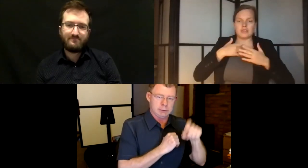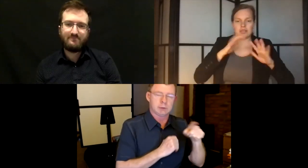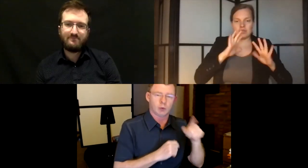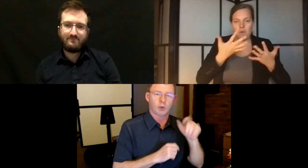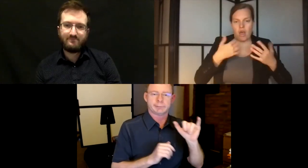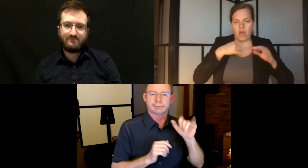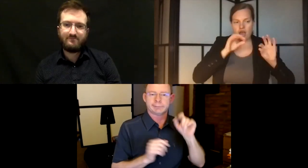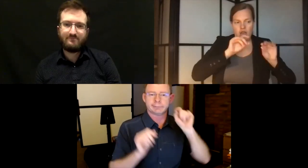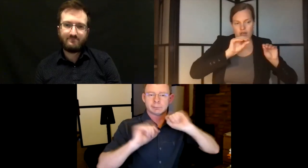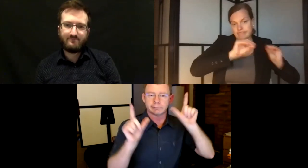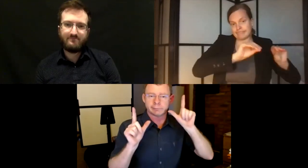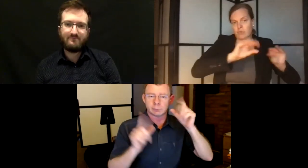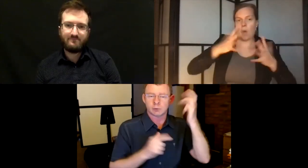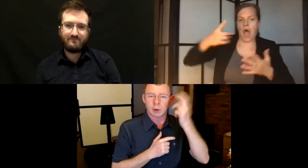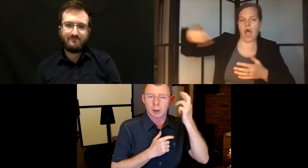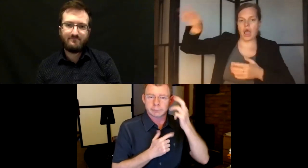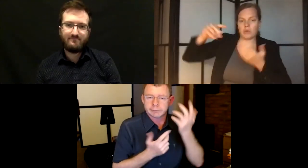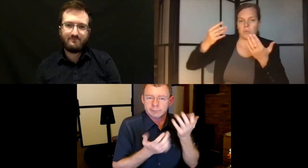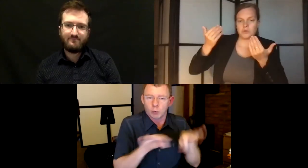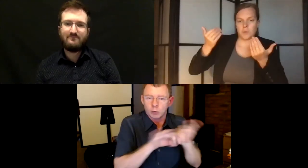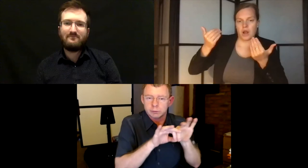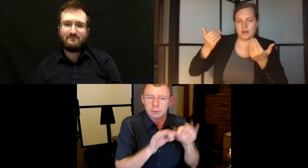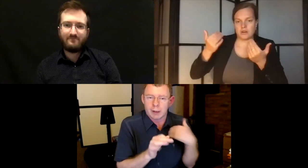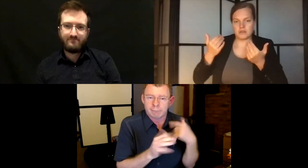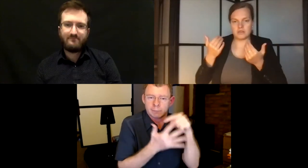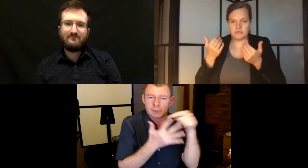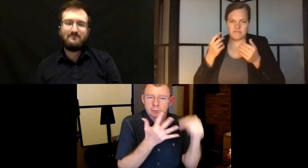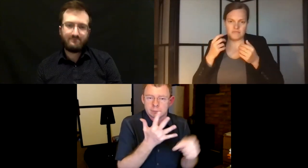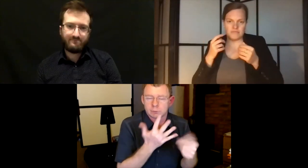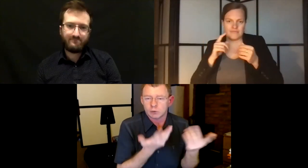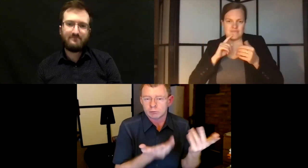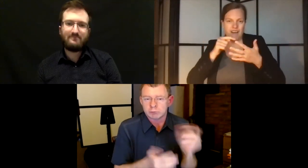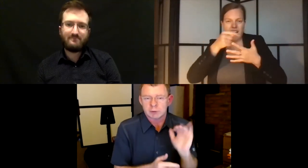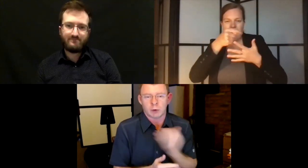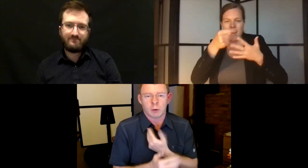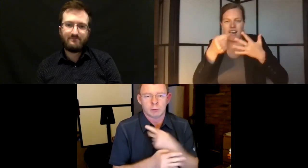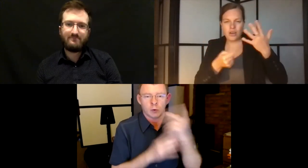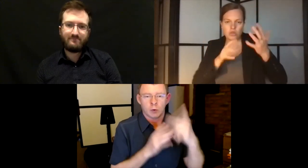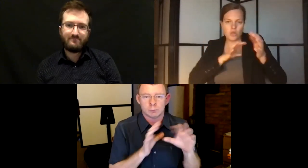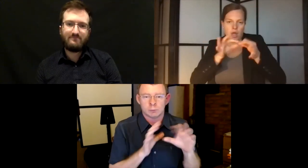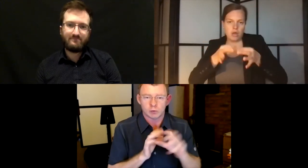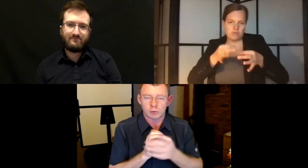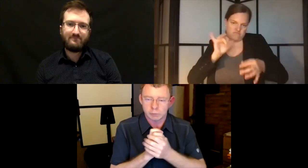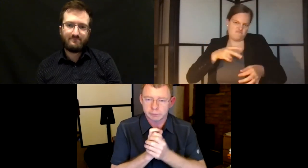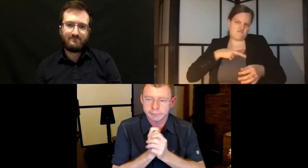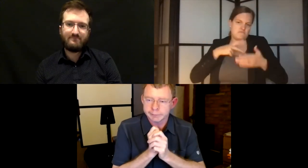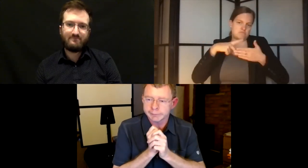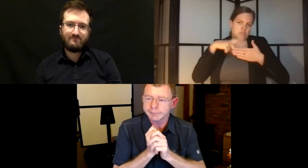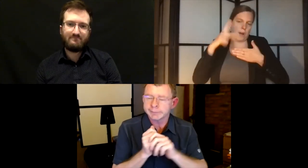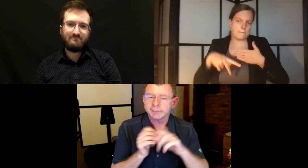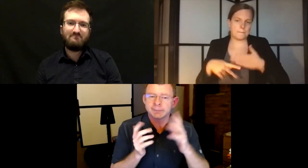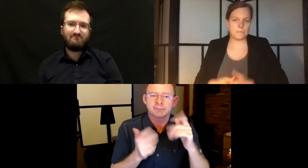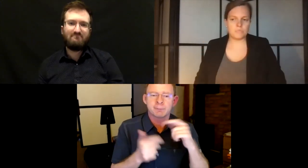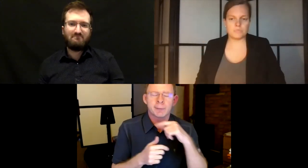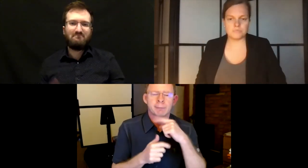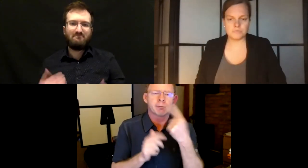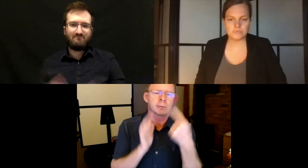different employers and what they've told us, we're able to give this information to students. So that's what our program is